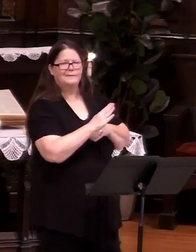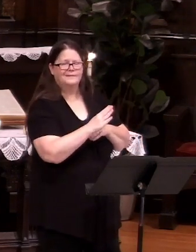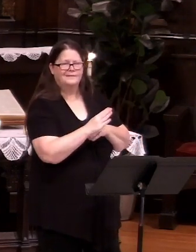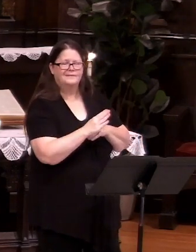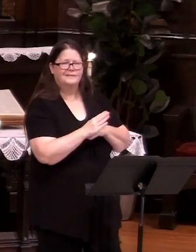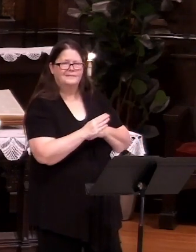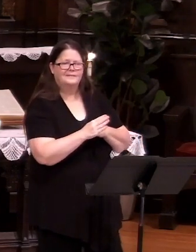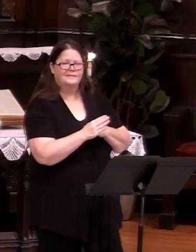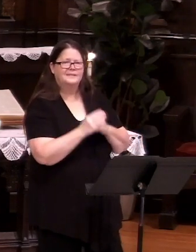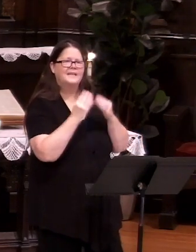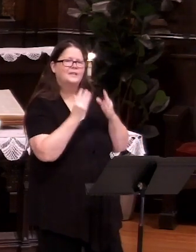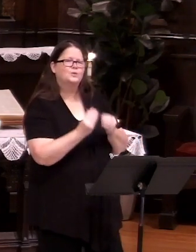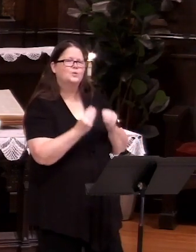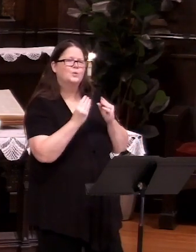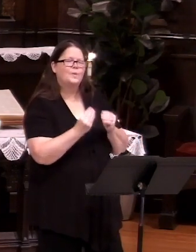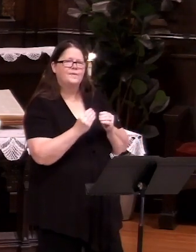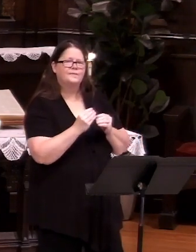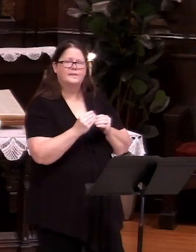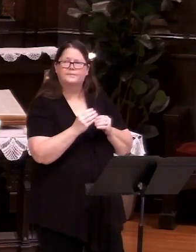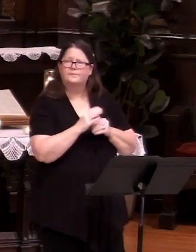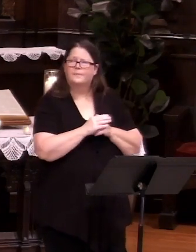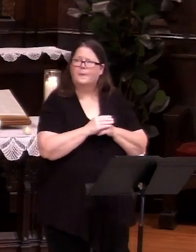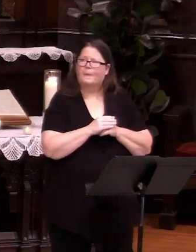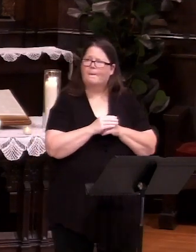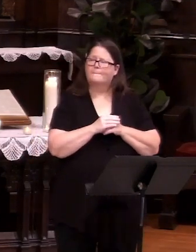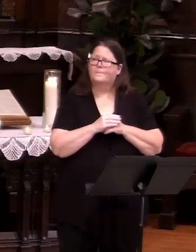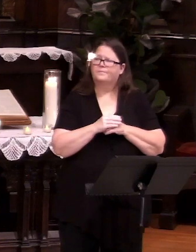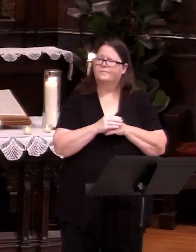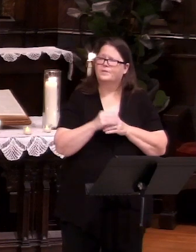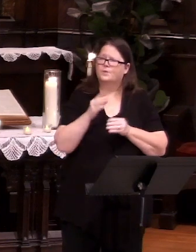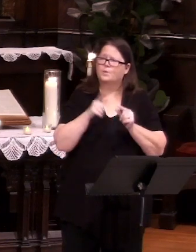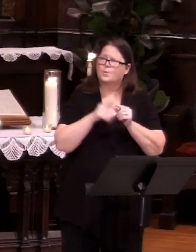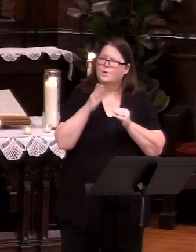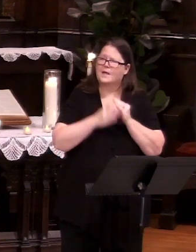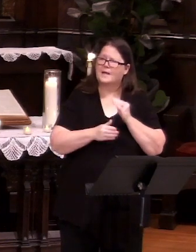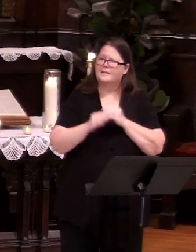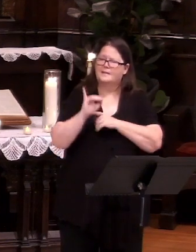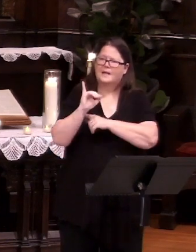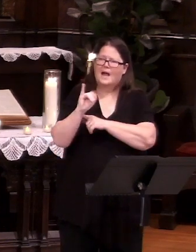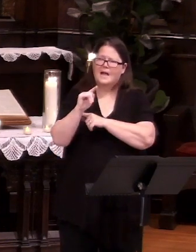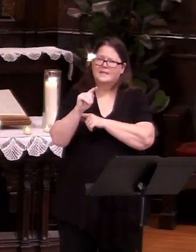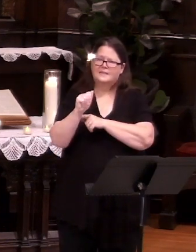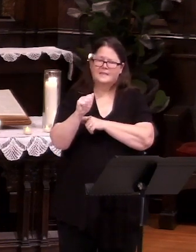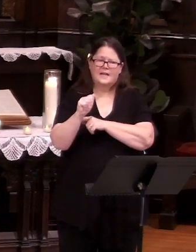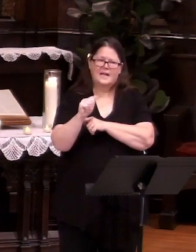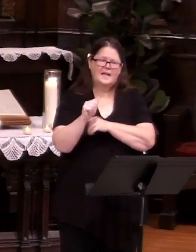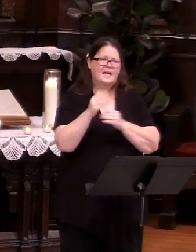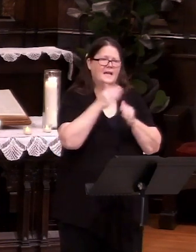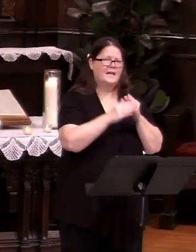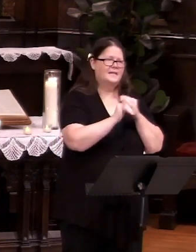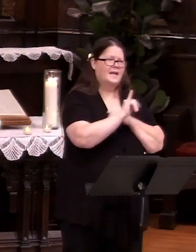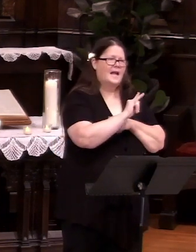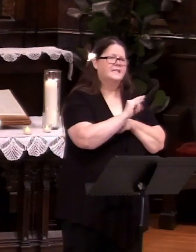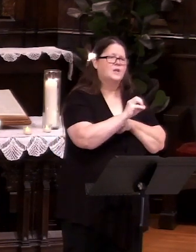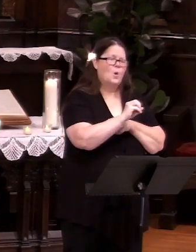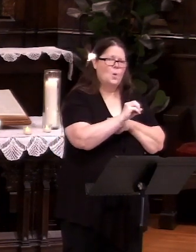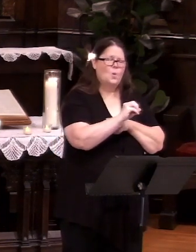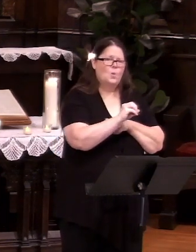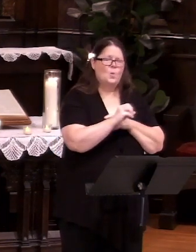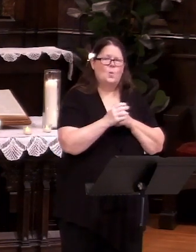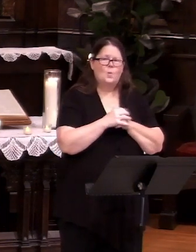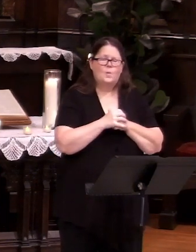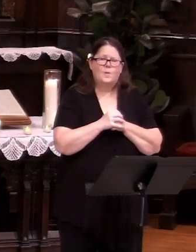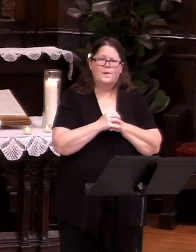one is saying. So ita is I-T-A, and ito is I-T-O. Pejoratively,